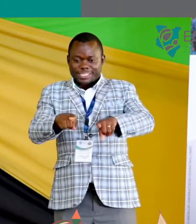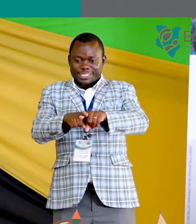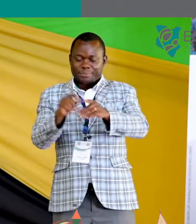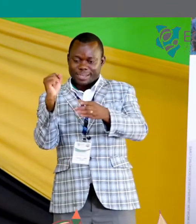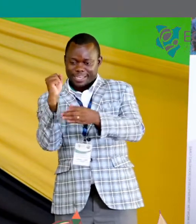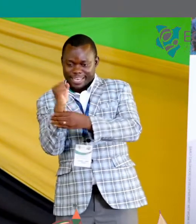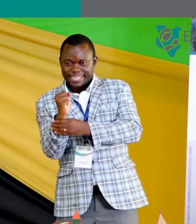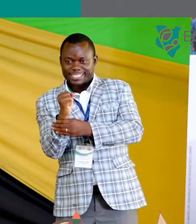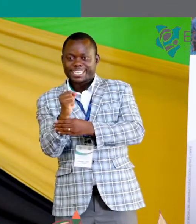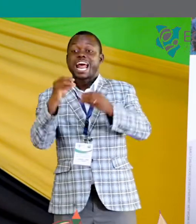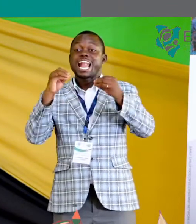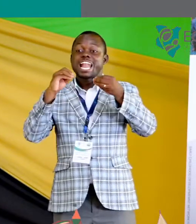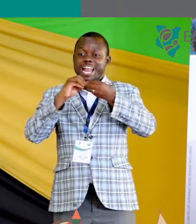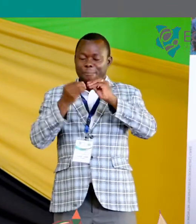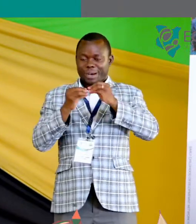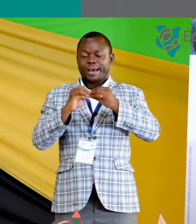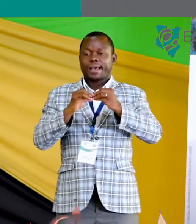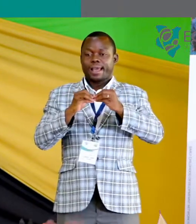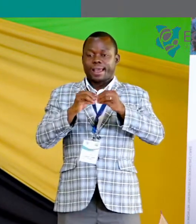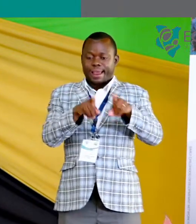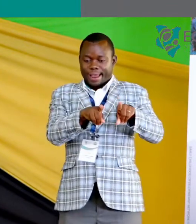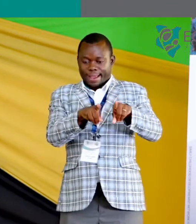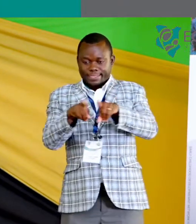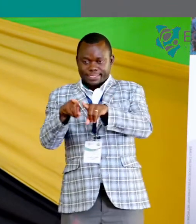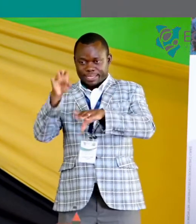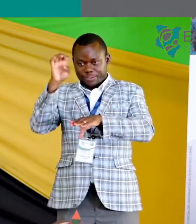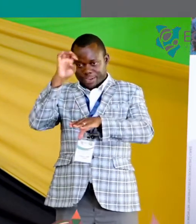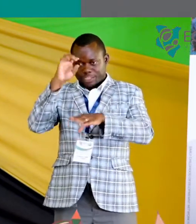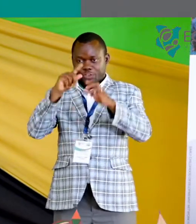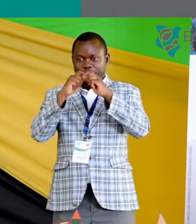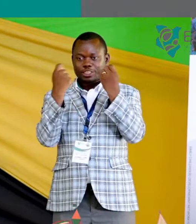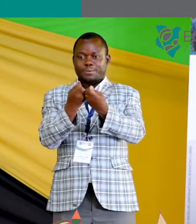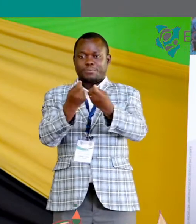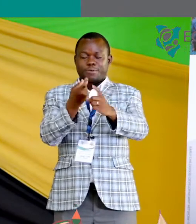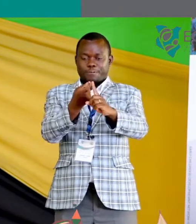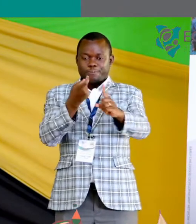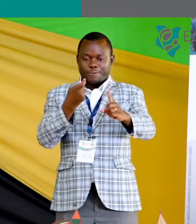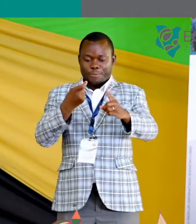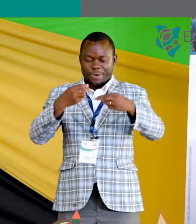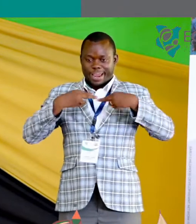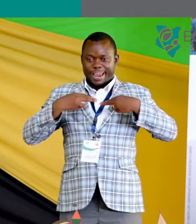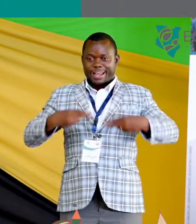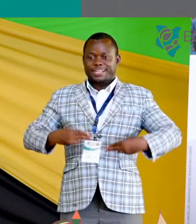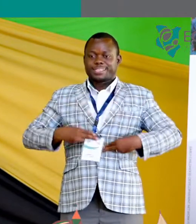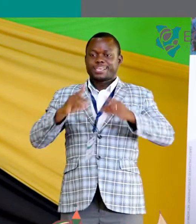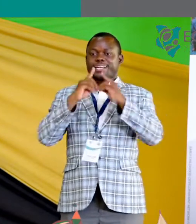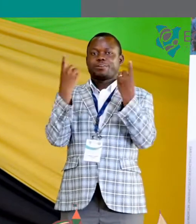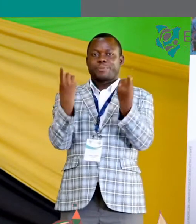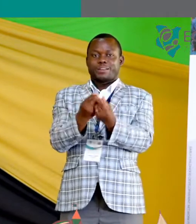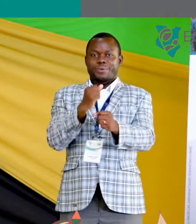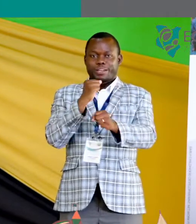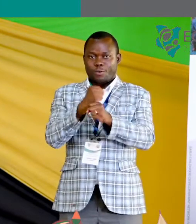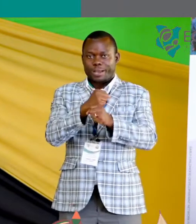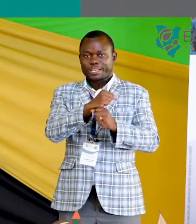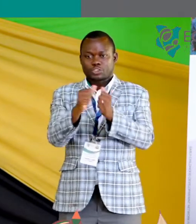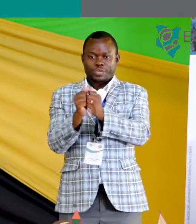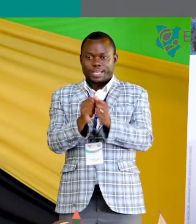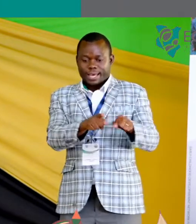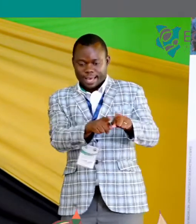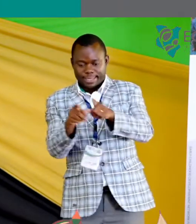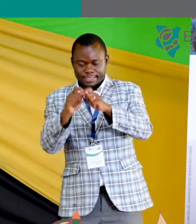get our data as education team from our health department. So we have to work together as a team. We